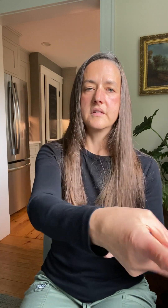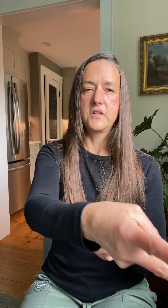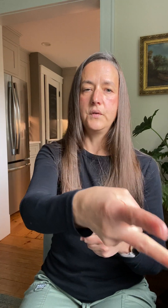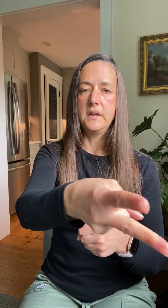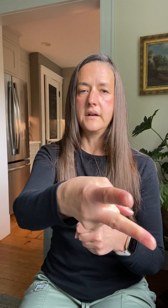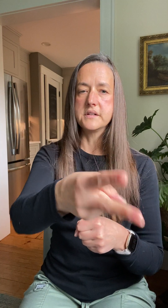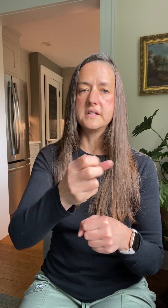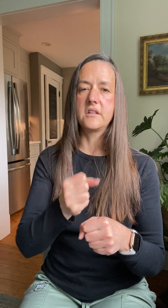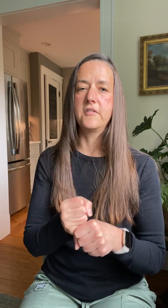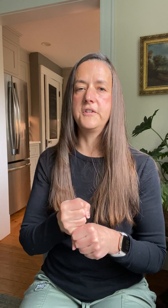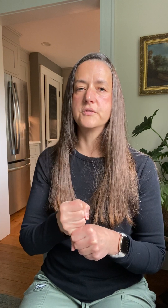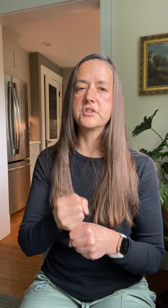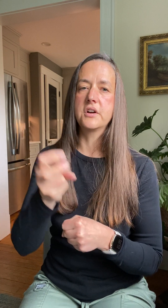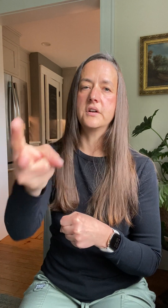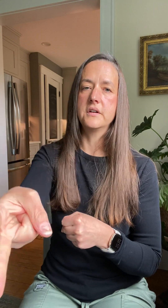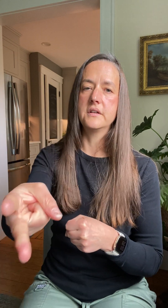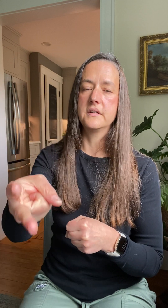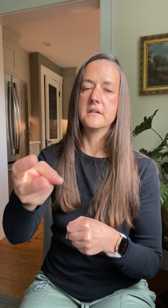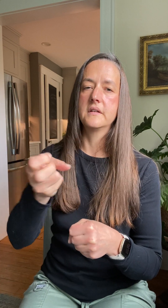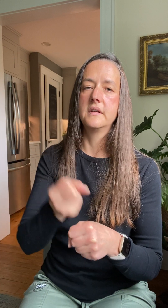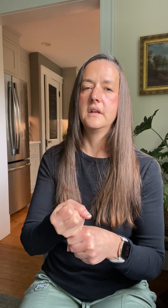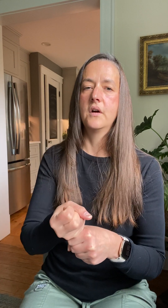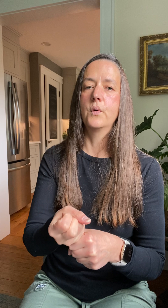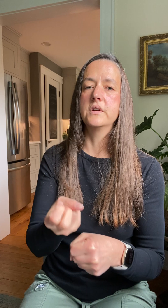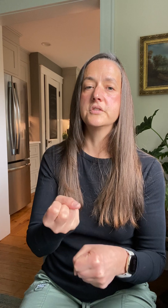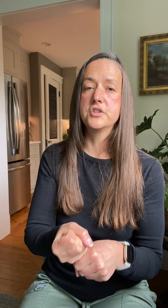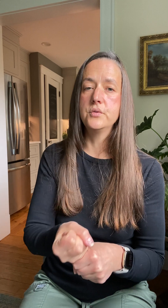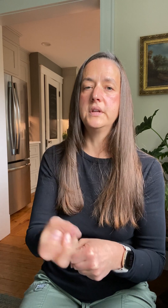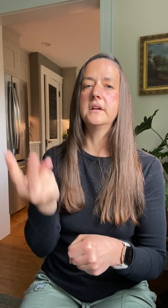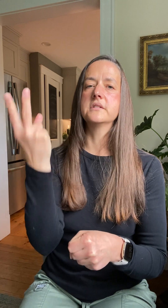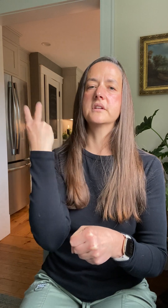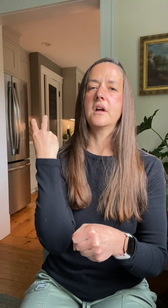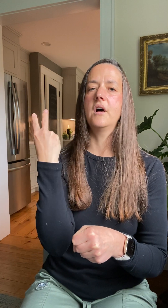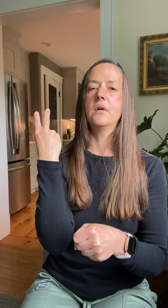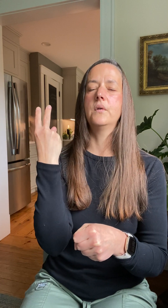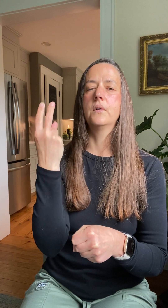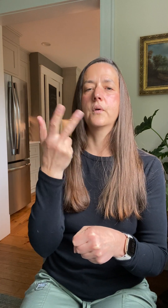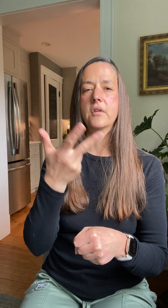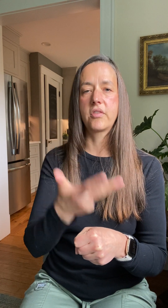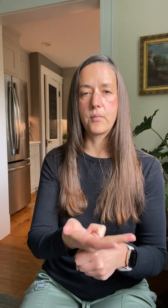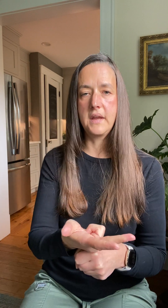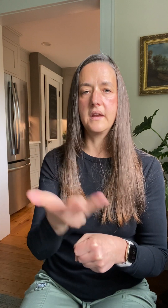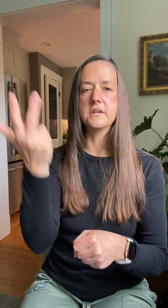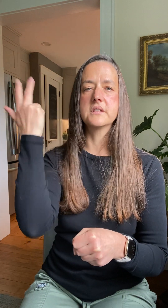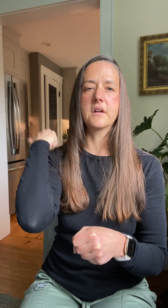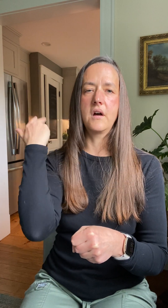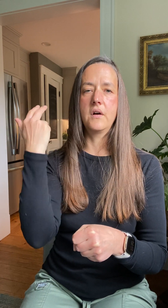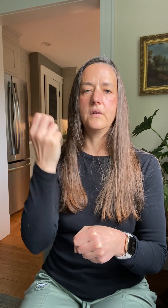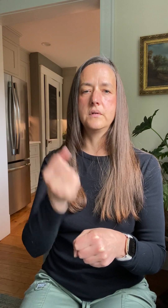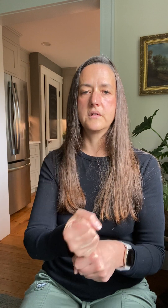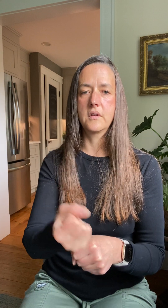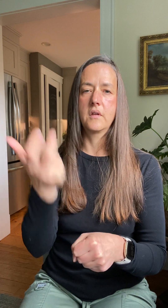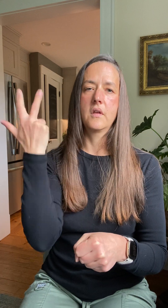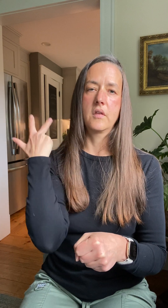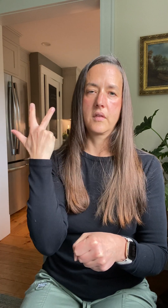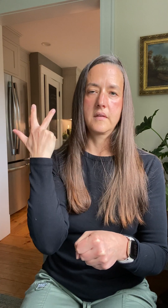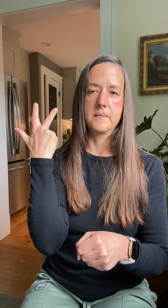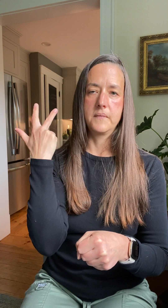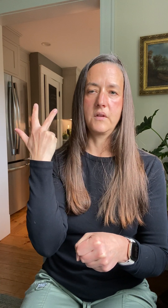2 years into the future, or 2 years ago, or 3 years ago. You throw